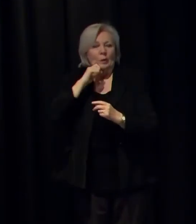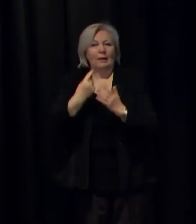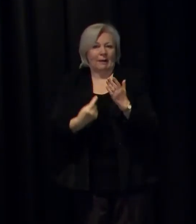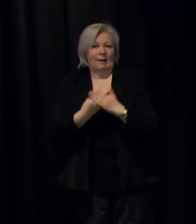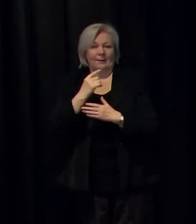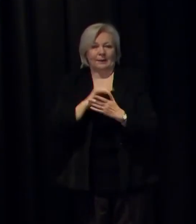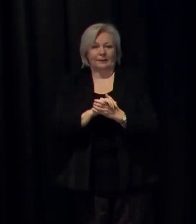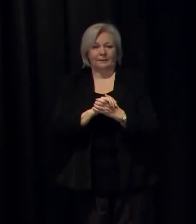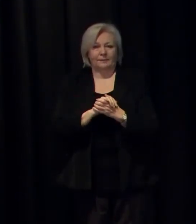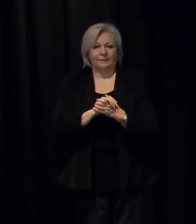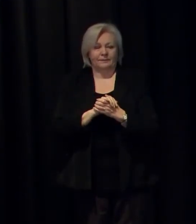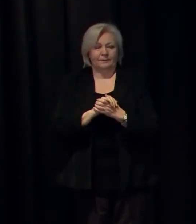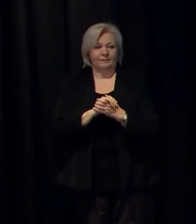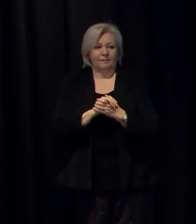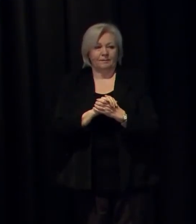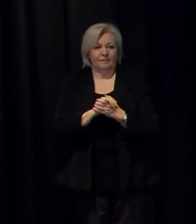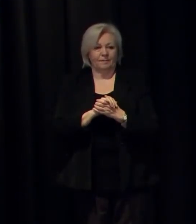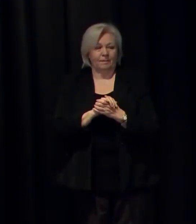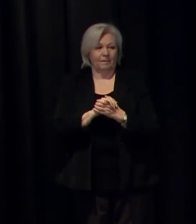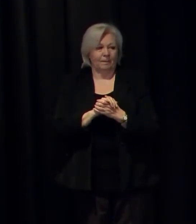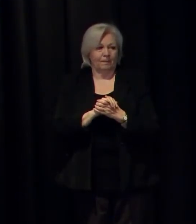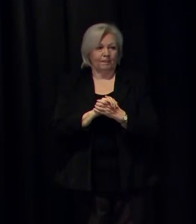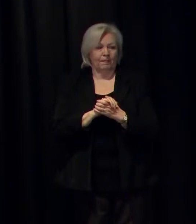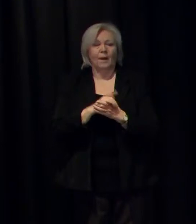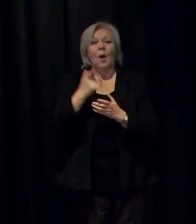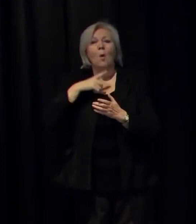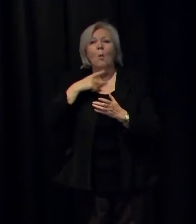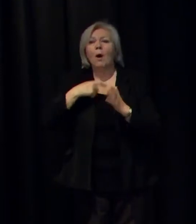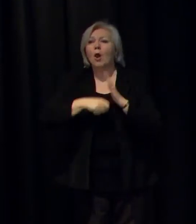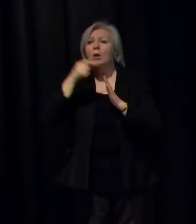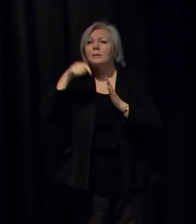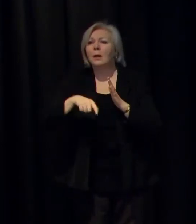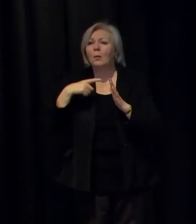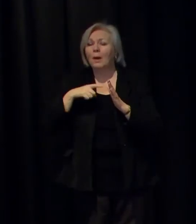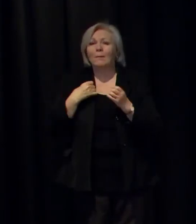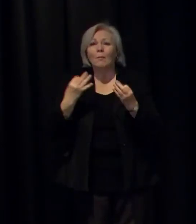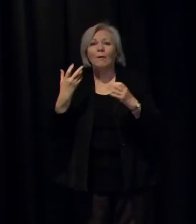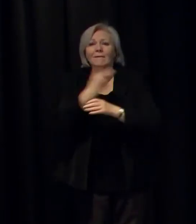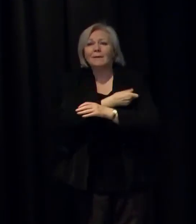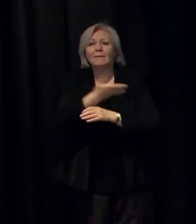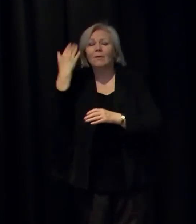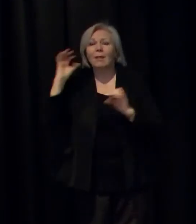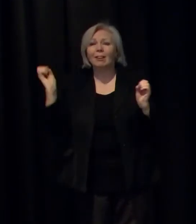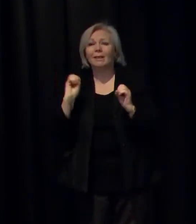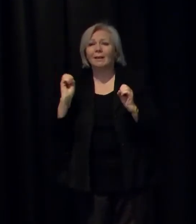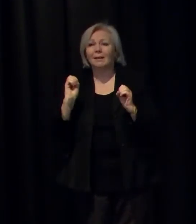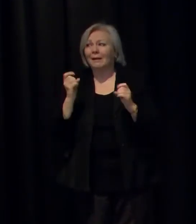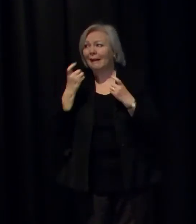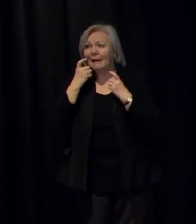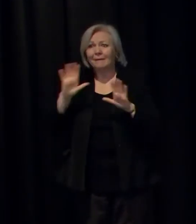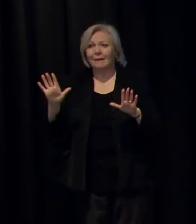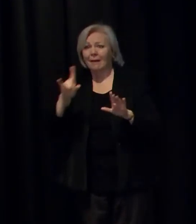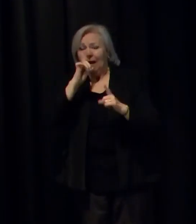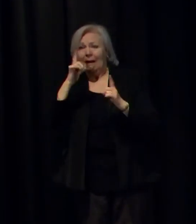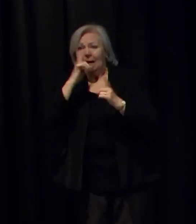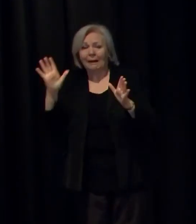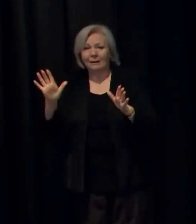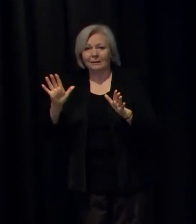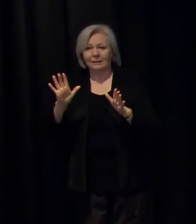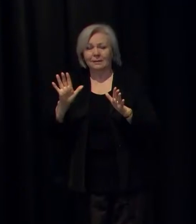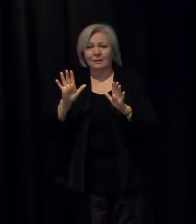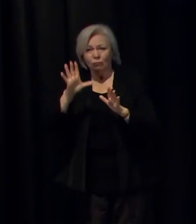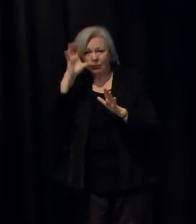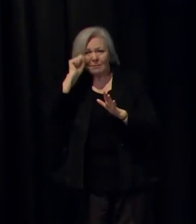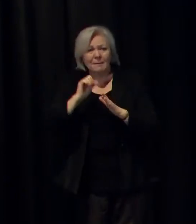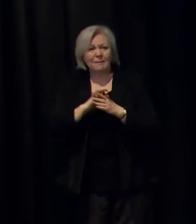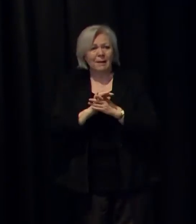So why have we had lockdowns? Because we didn't have a vaccine. Why have we had rules and density limits and all manner of quite